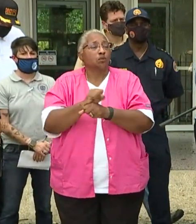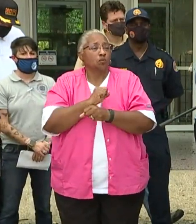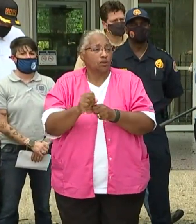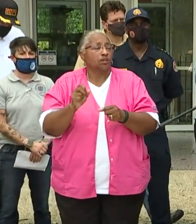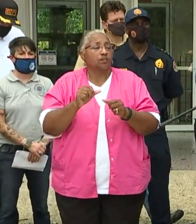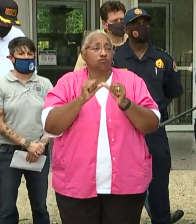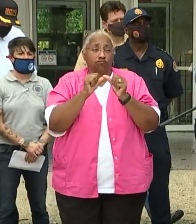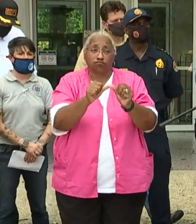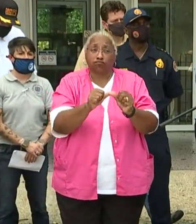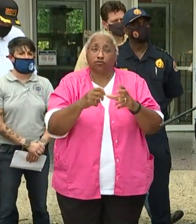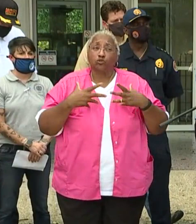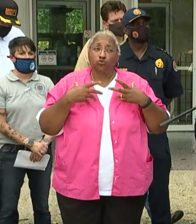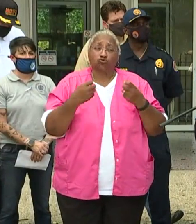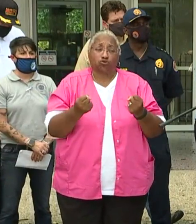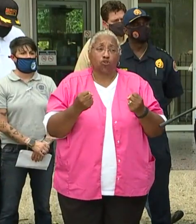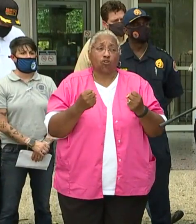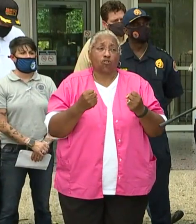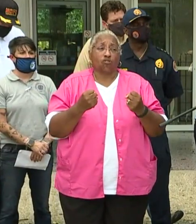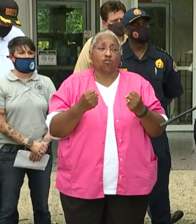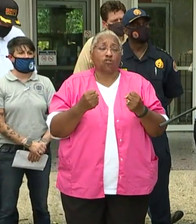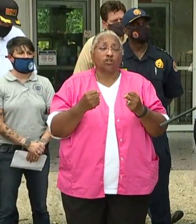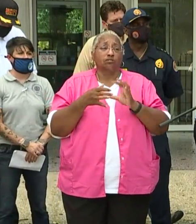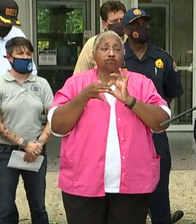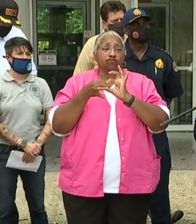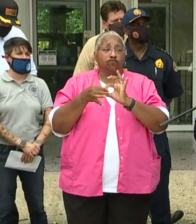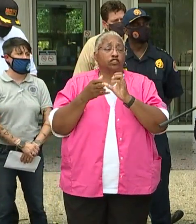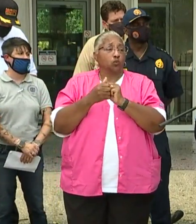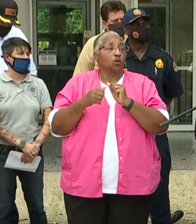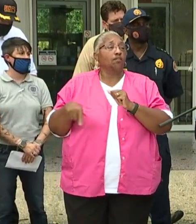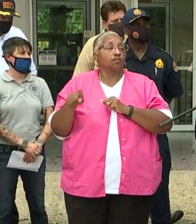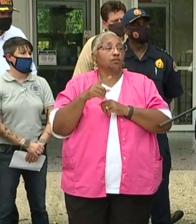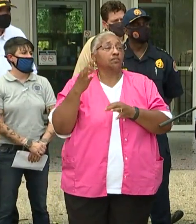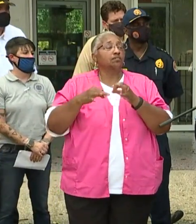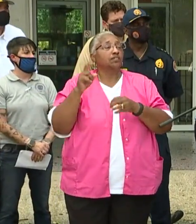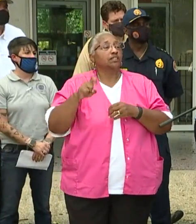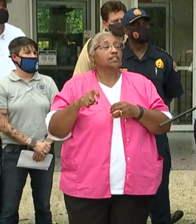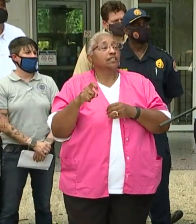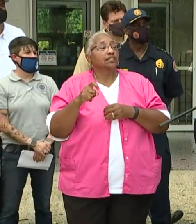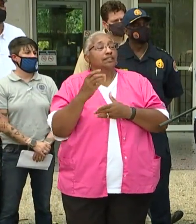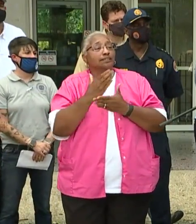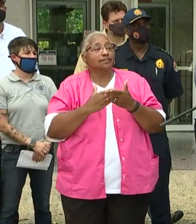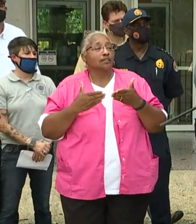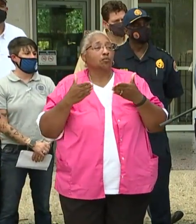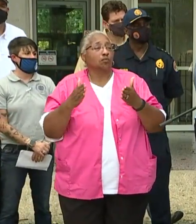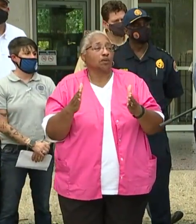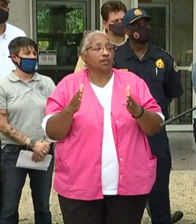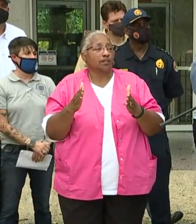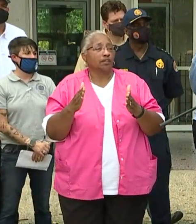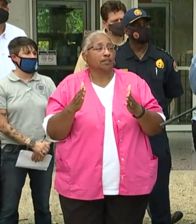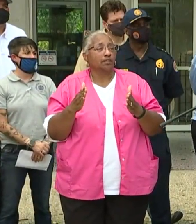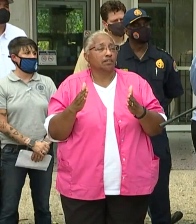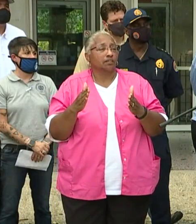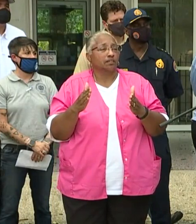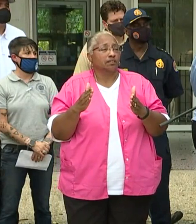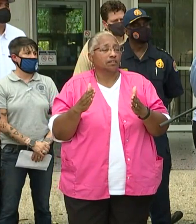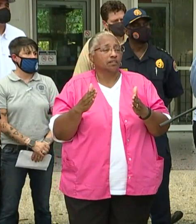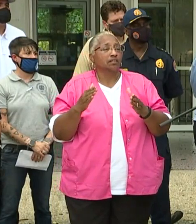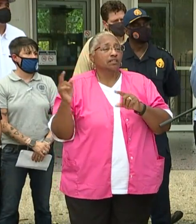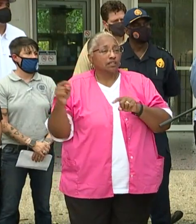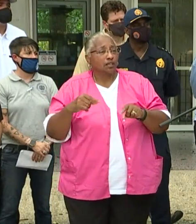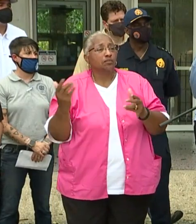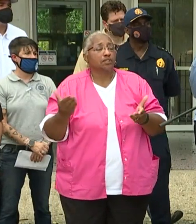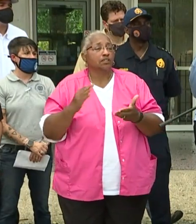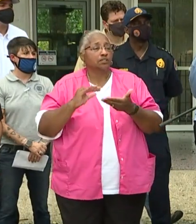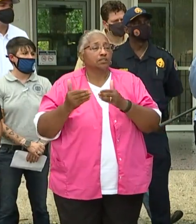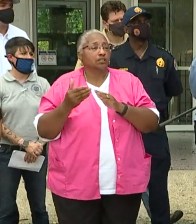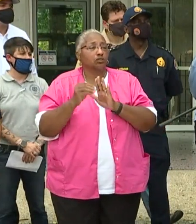hard in collaboration with them, should they need to, in some capacity, seek refuge here in the city of New